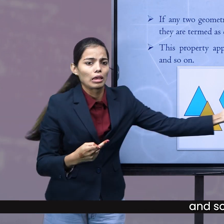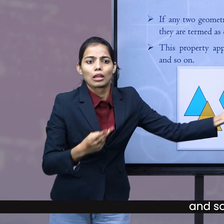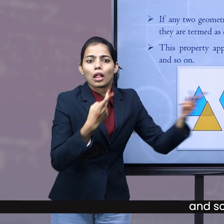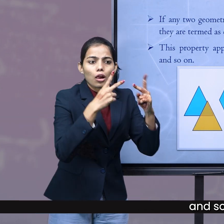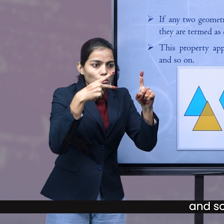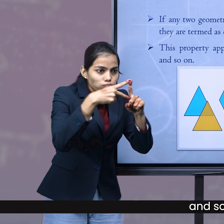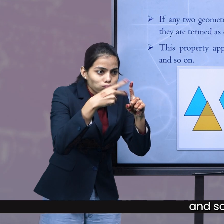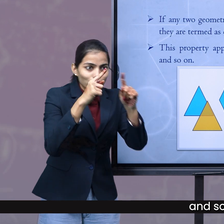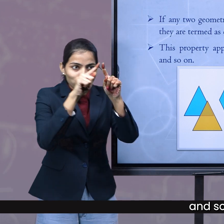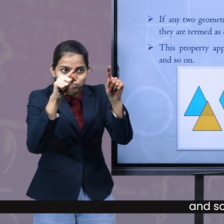on.